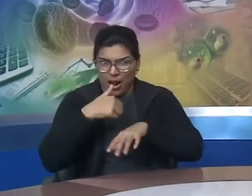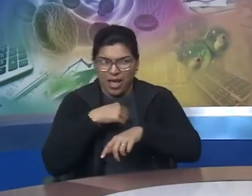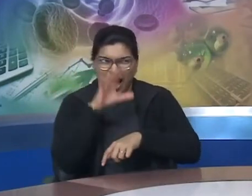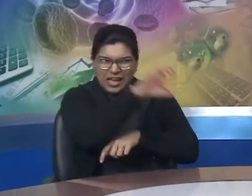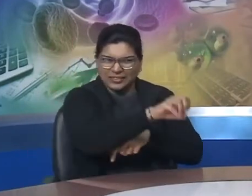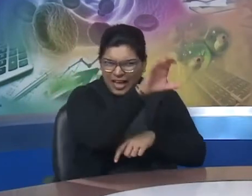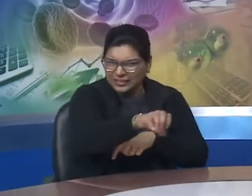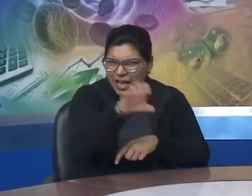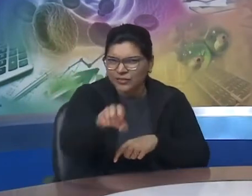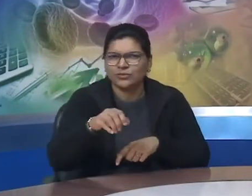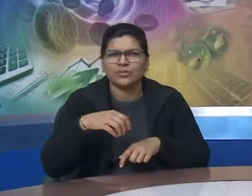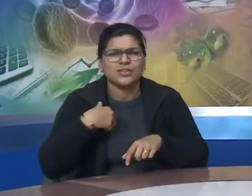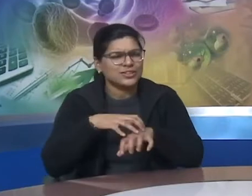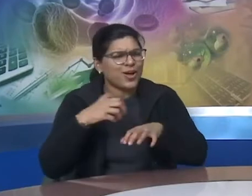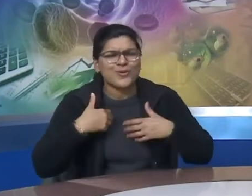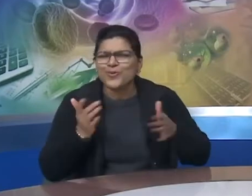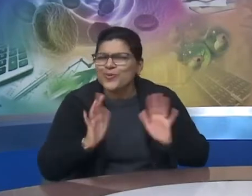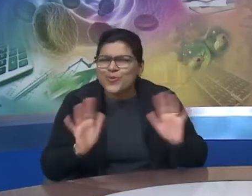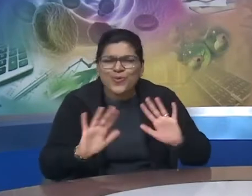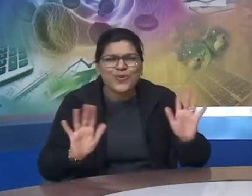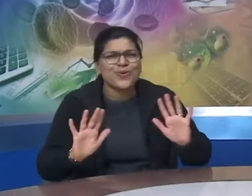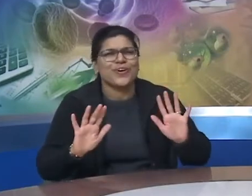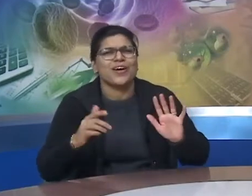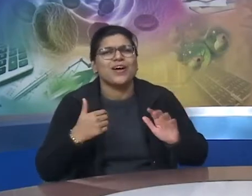the tiger does not